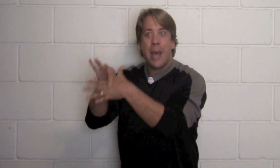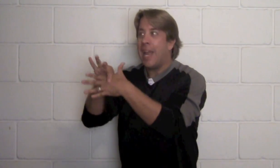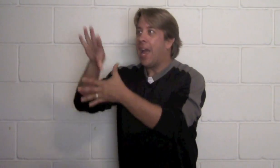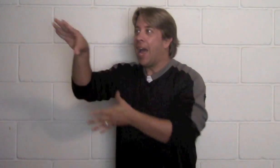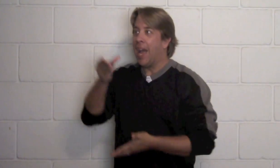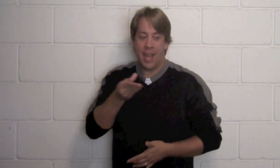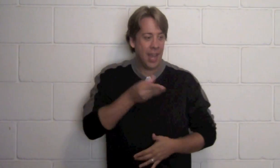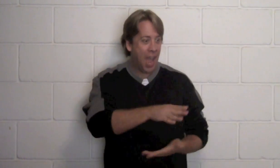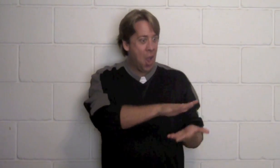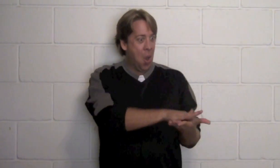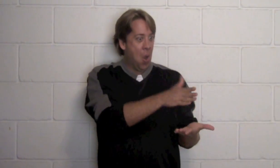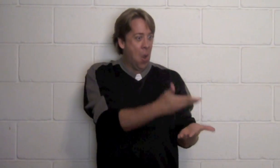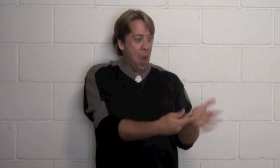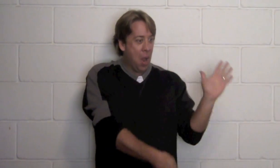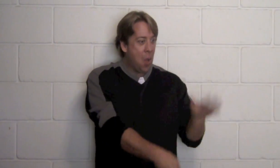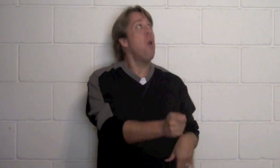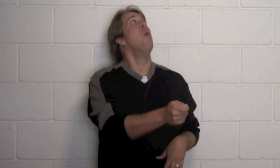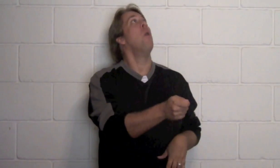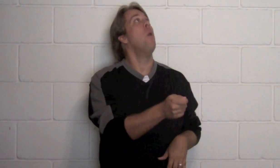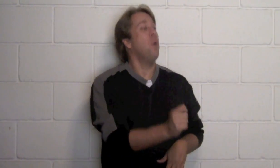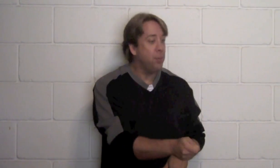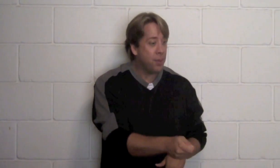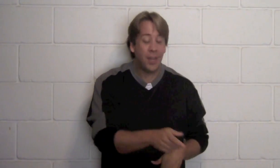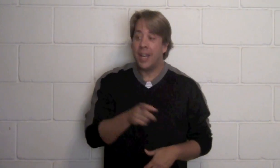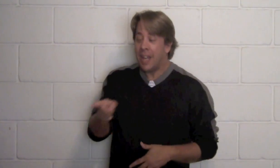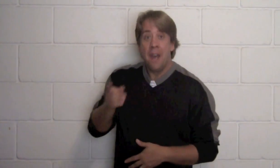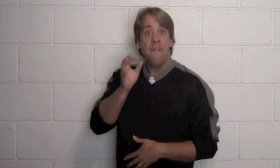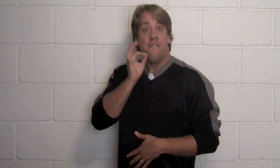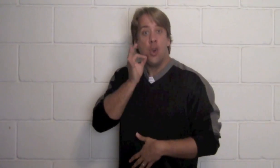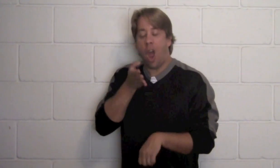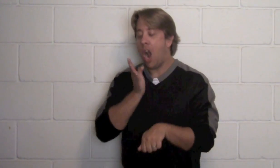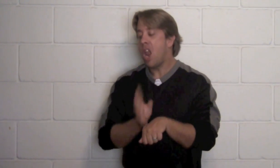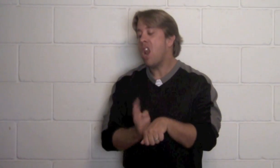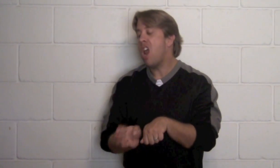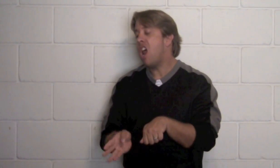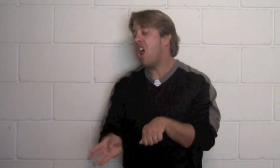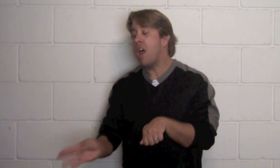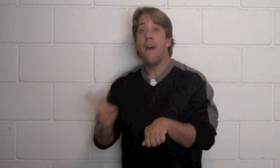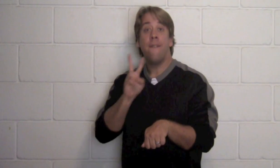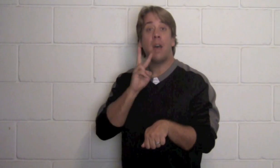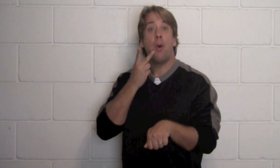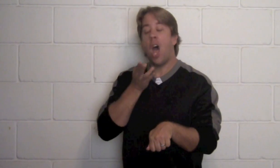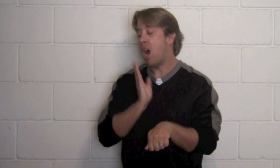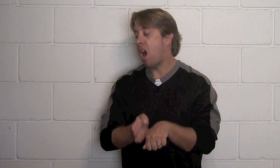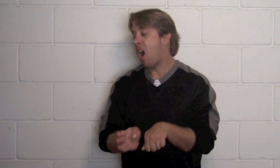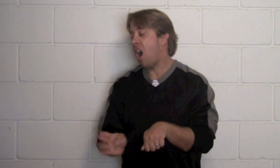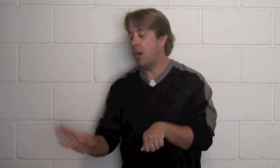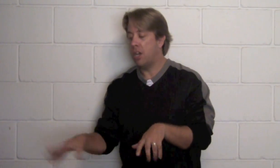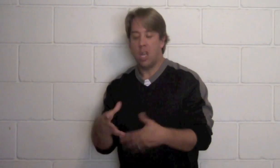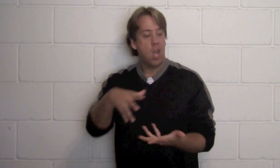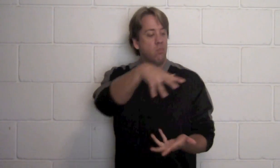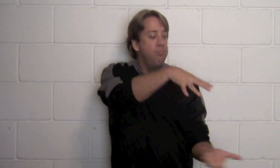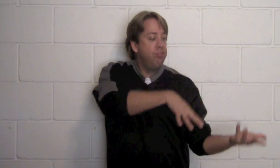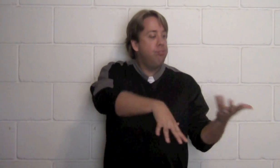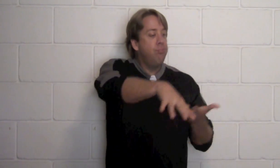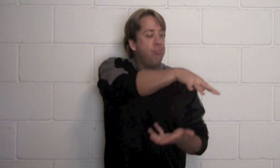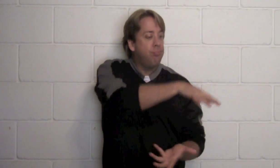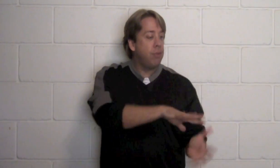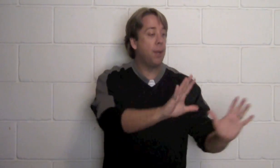in the pantry, look in the refrigerator, get some meat, get some fruit, get some vegetables, and prepare a